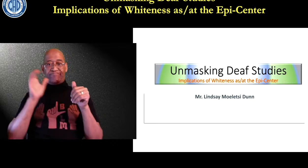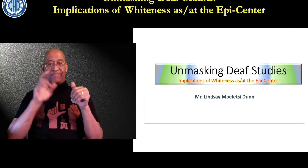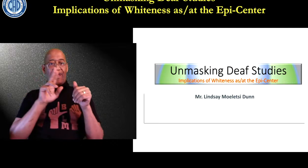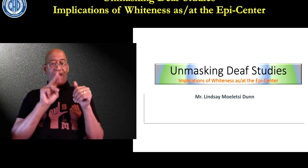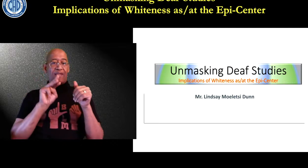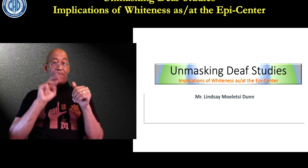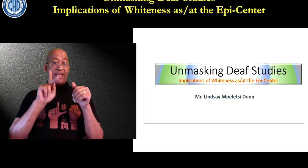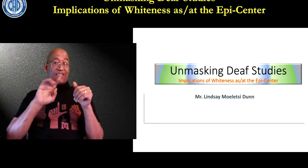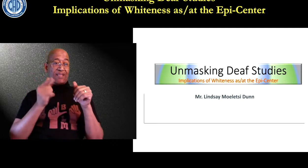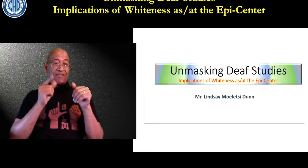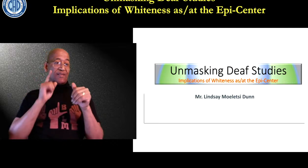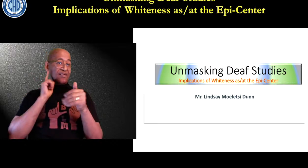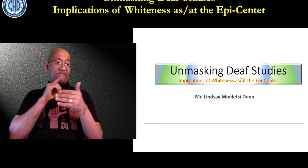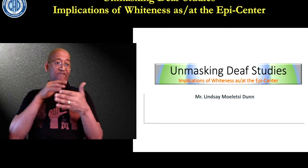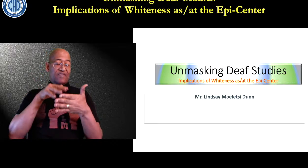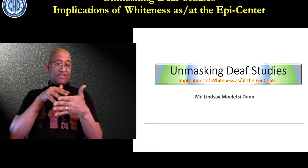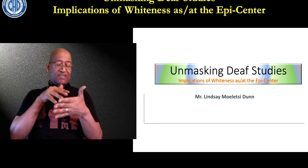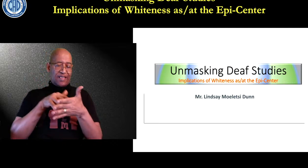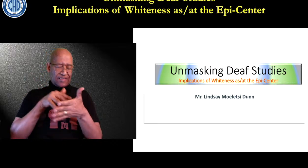involved.